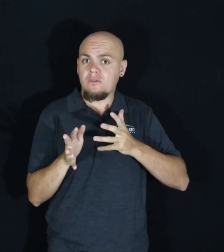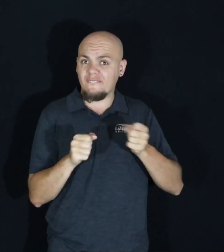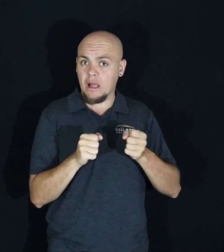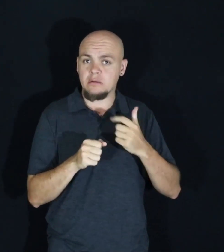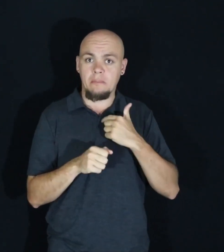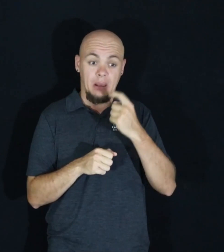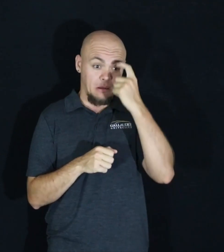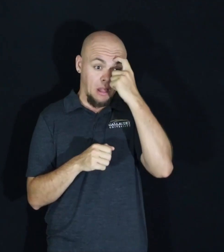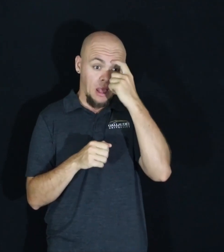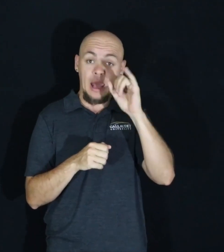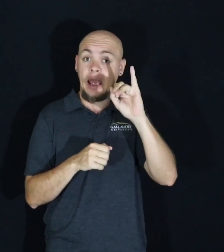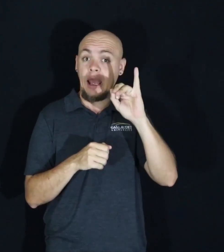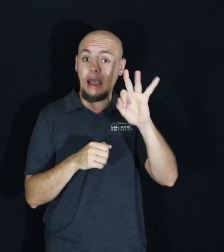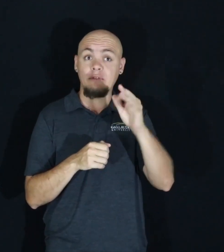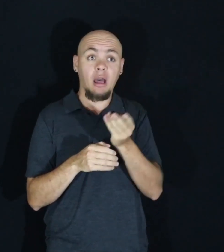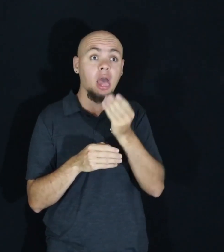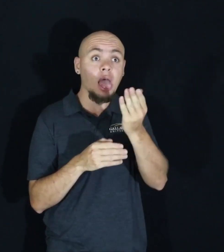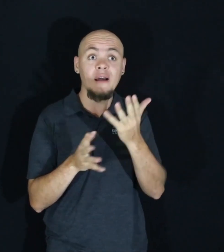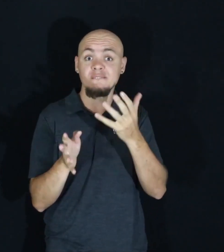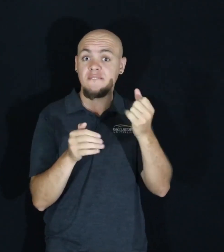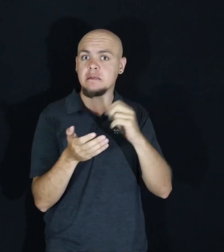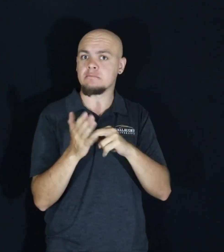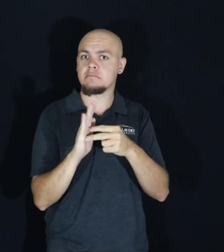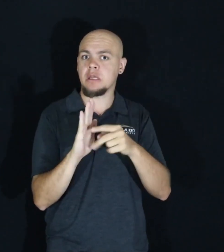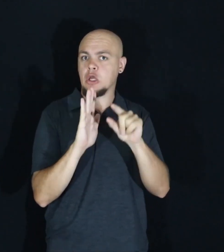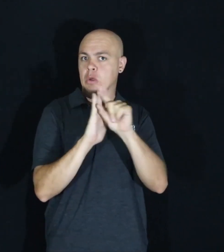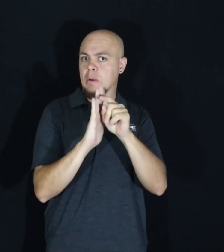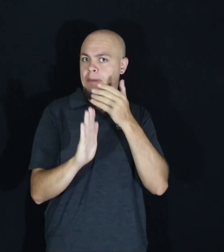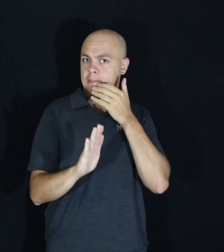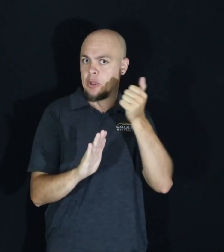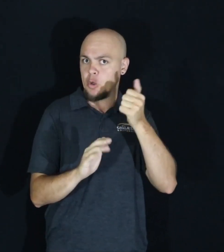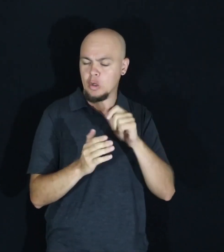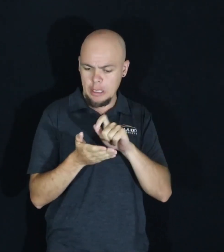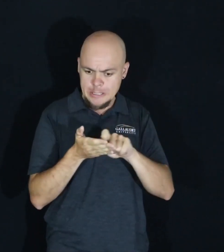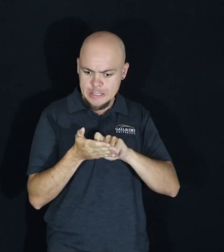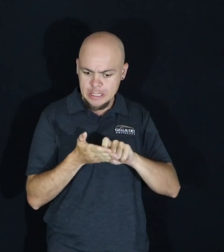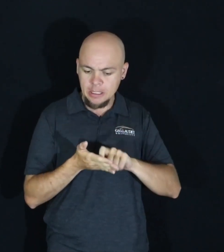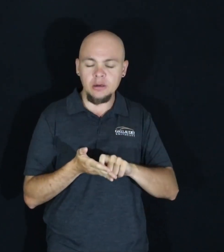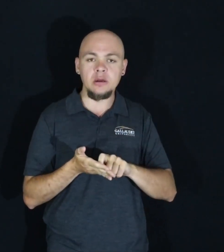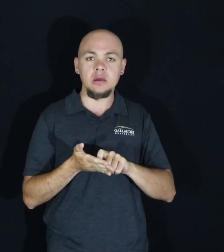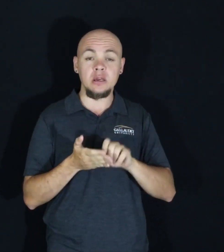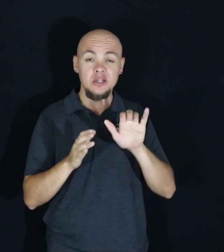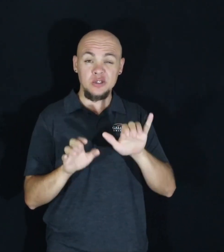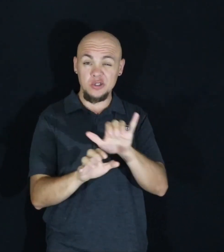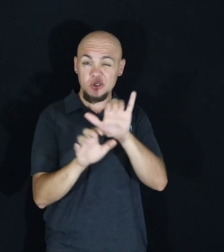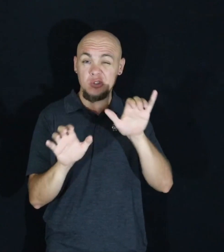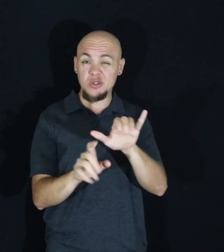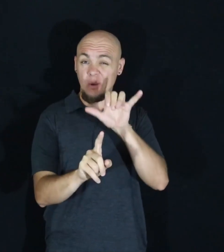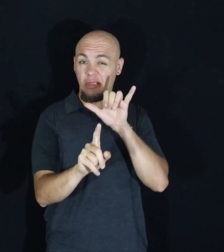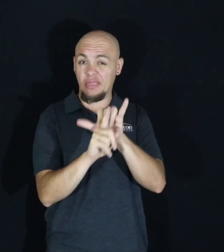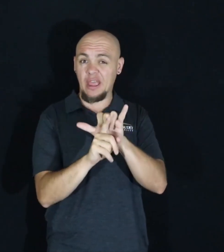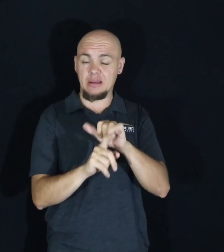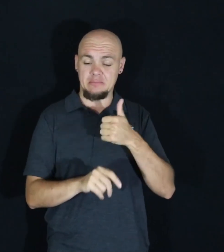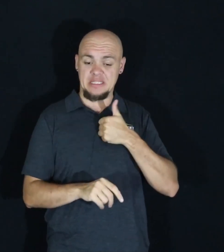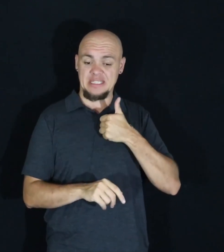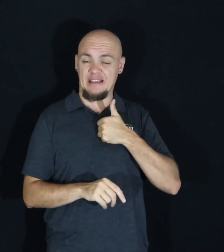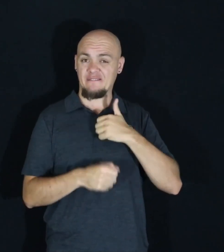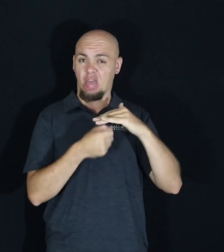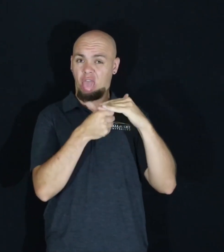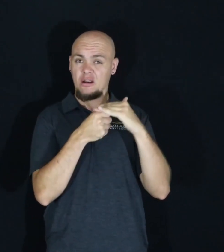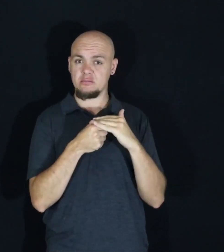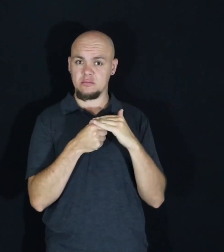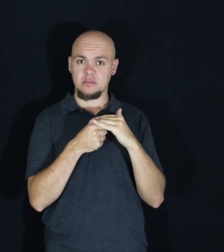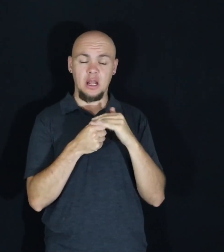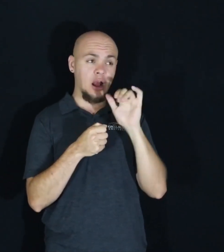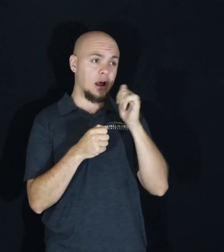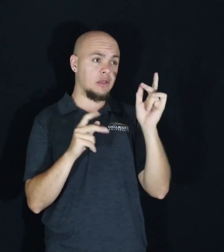mind, the faster you handed in the test, the better grades you got. By doing this, I was putting myself down in the face of others